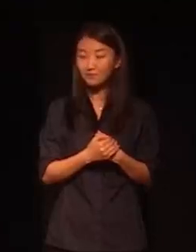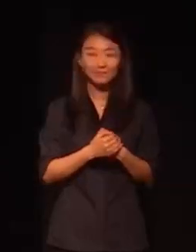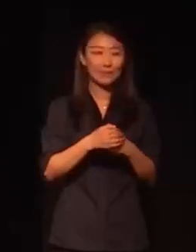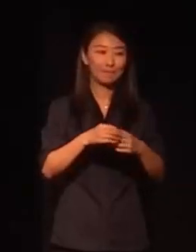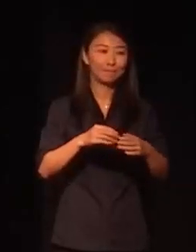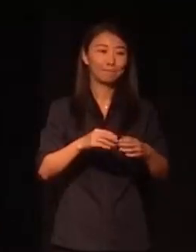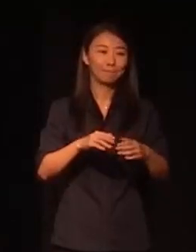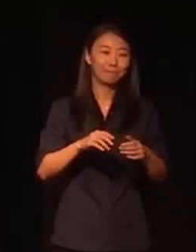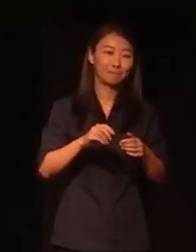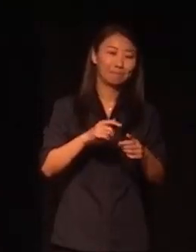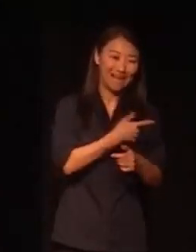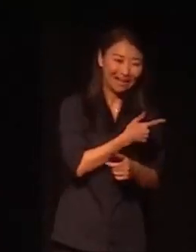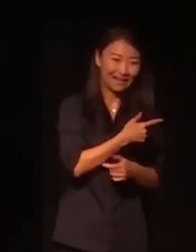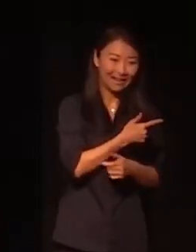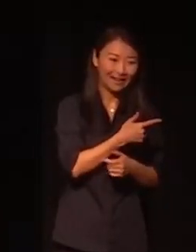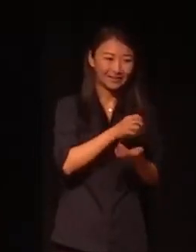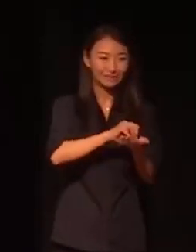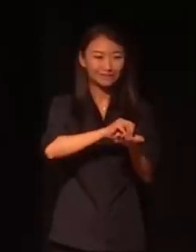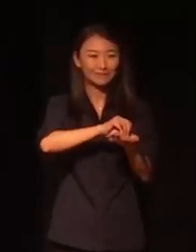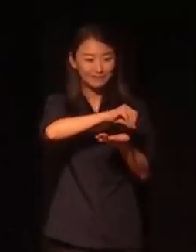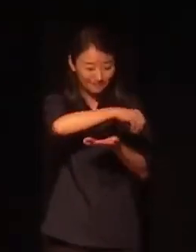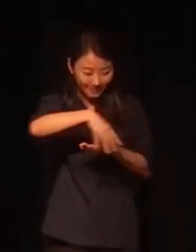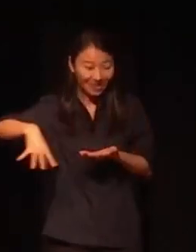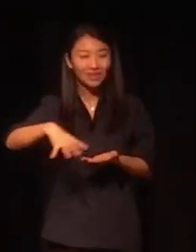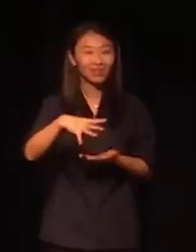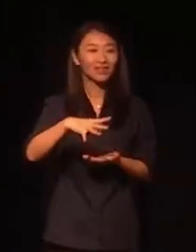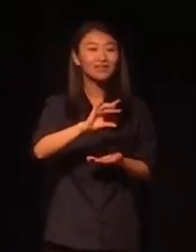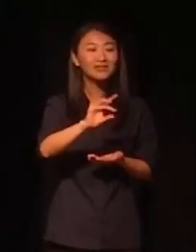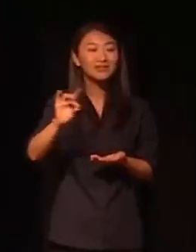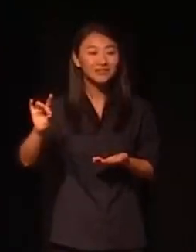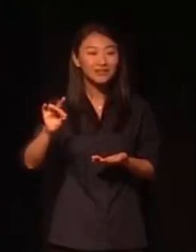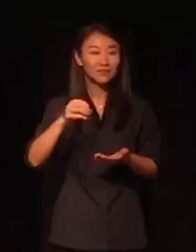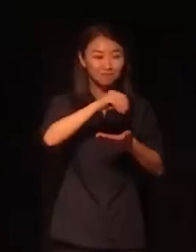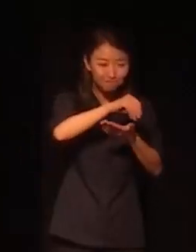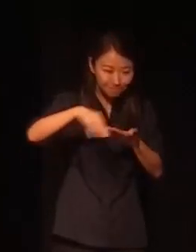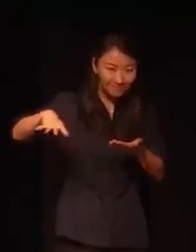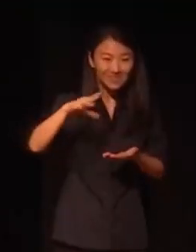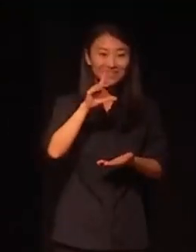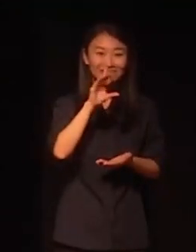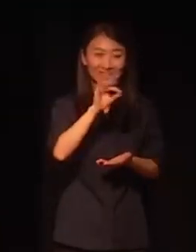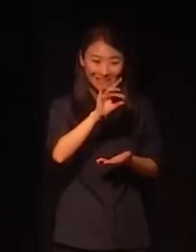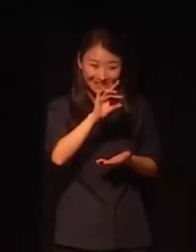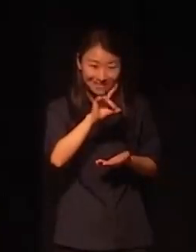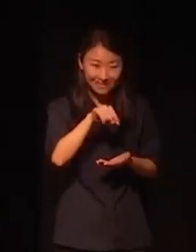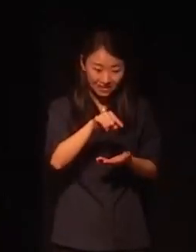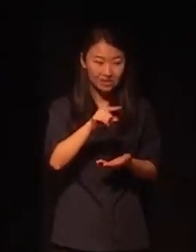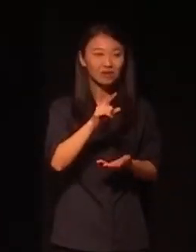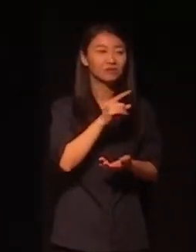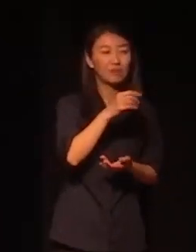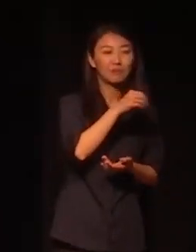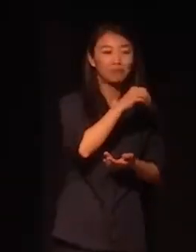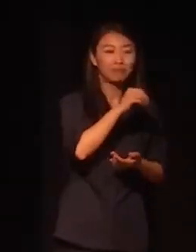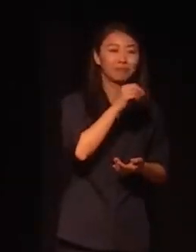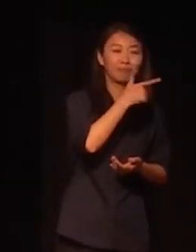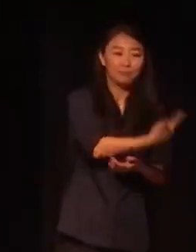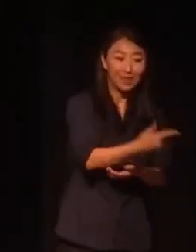pa to describe the cooking method. Say pa ji would be braised chicken. And you can